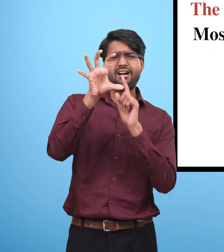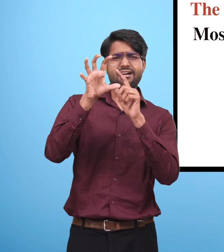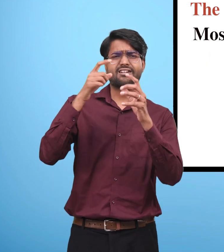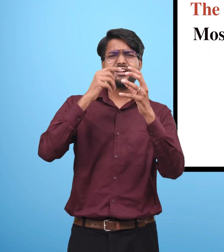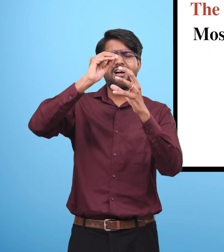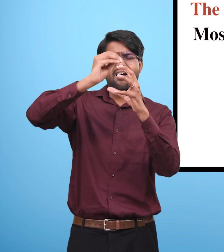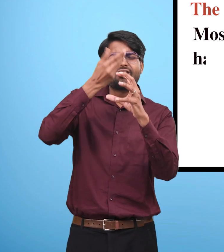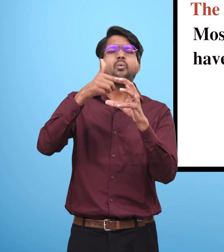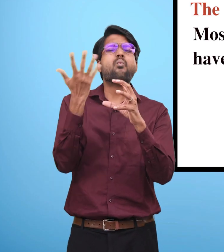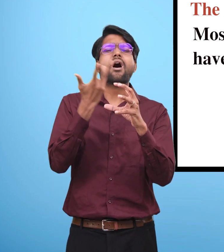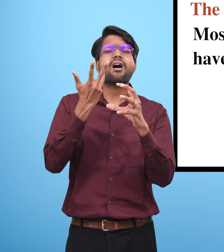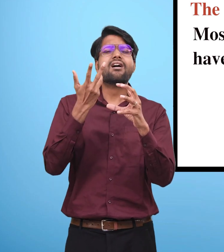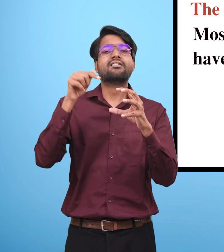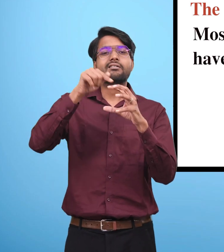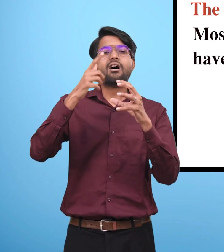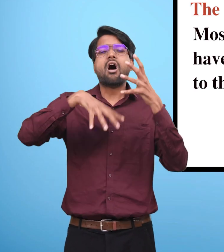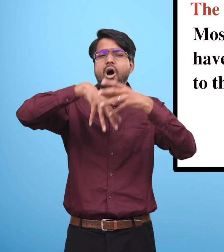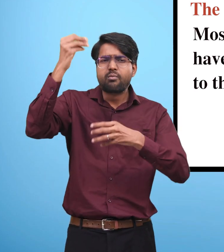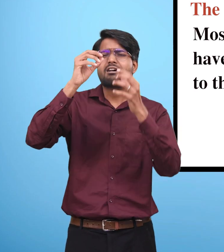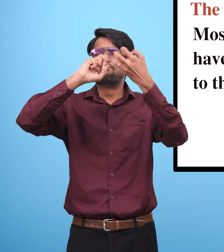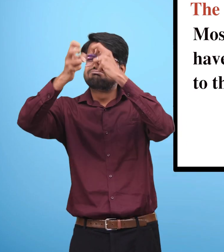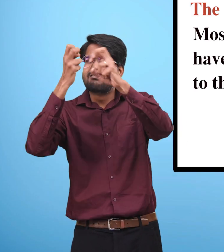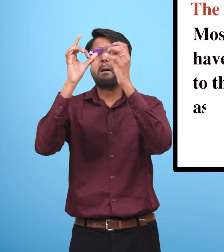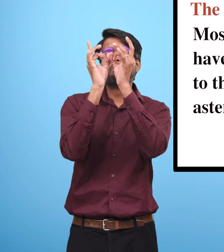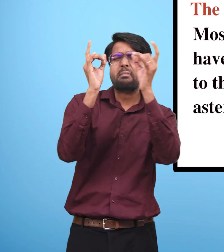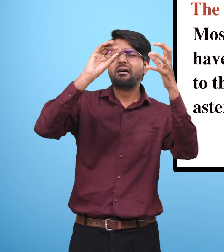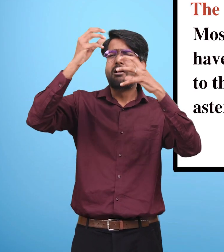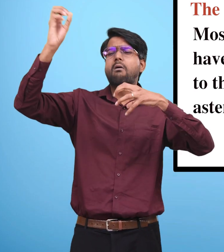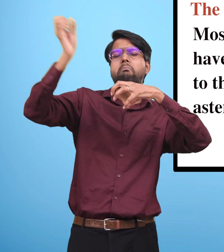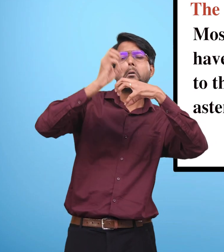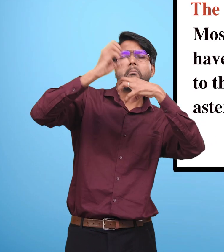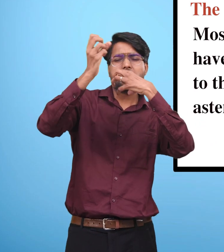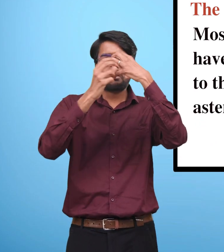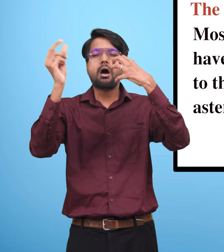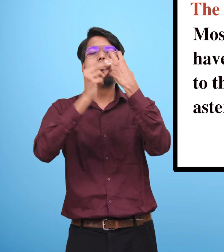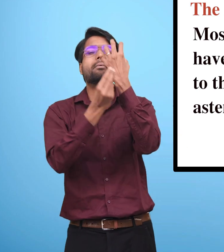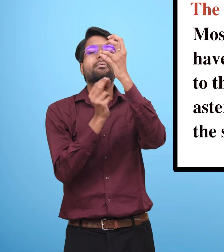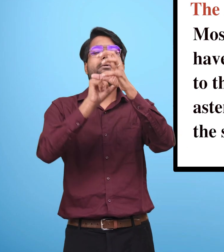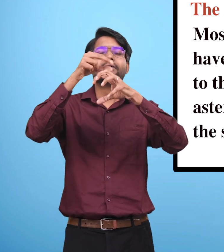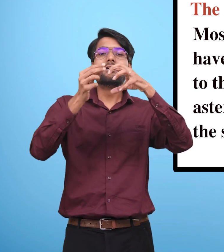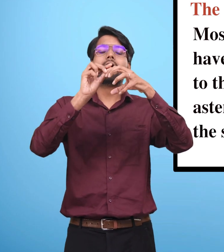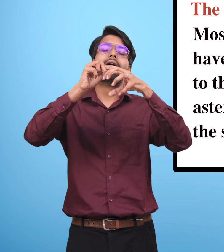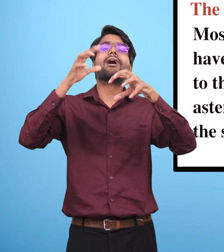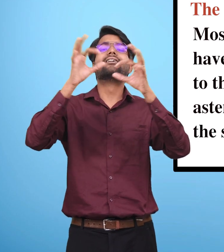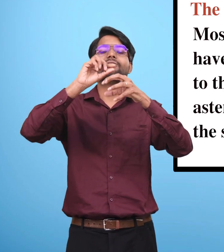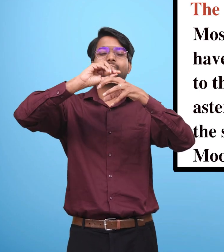Most of these craters have been formed due to the impact of asteroids or rocks from the space hitting the